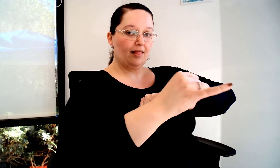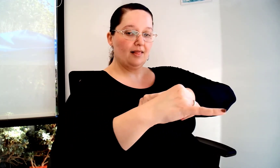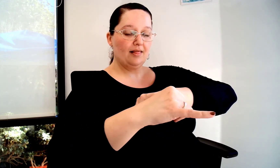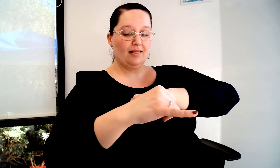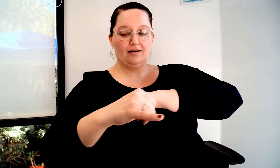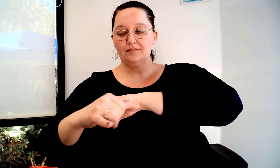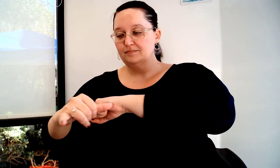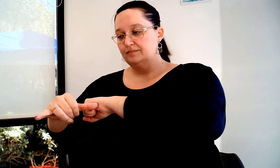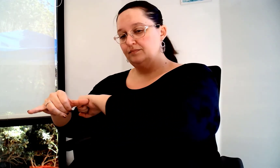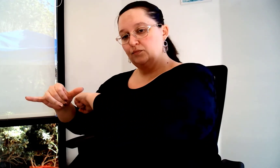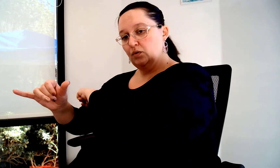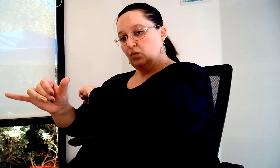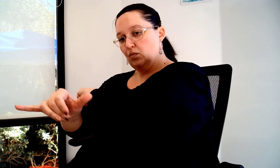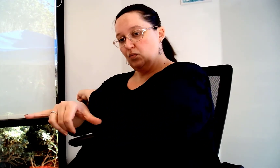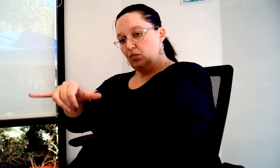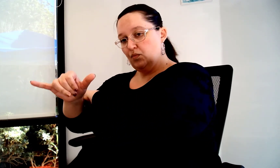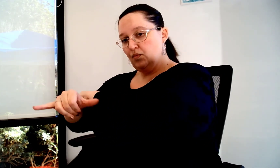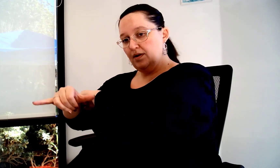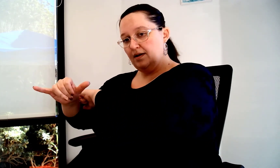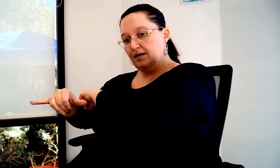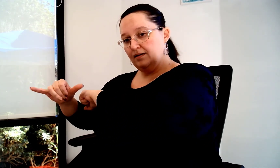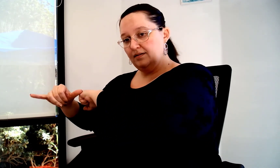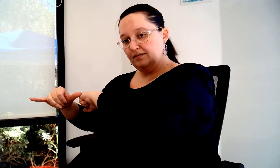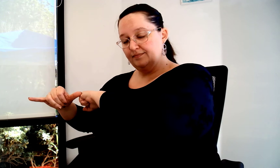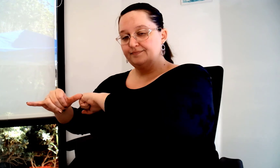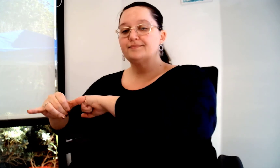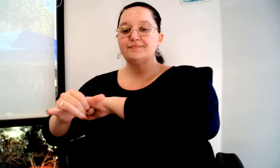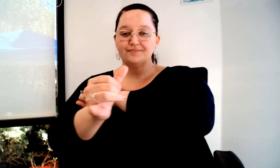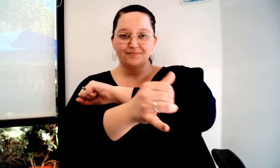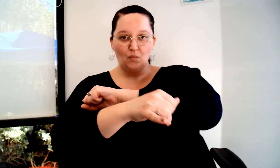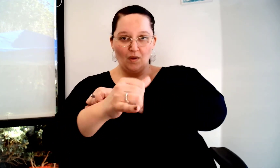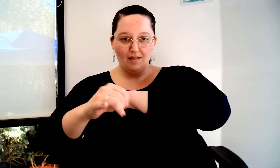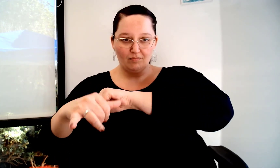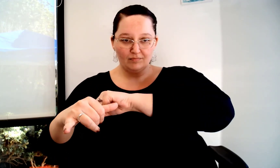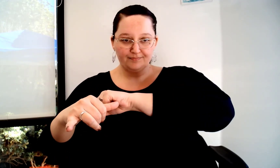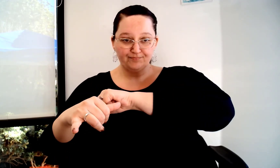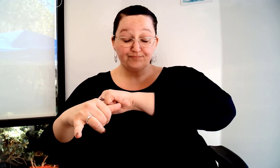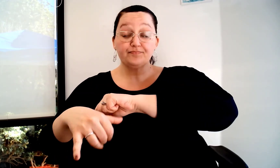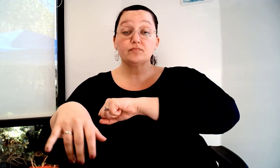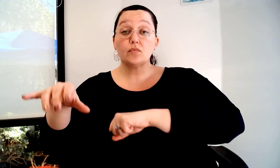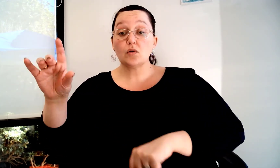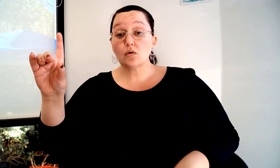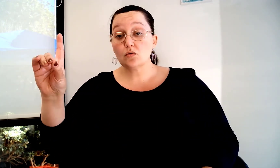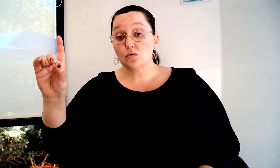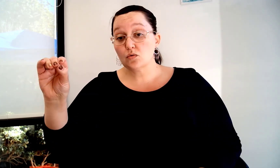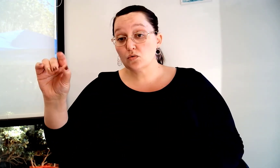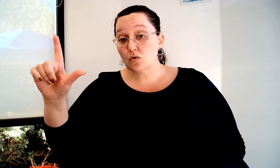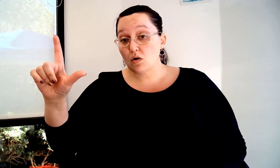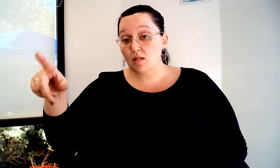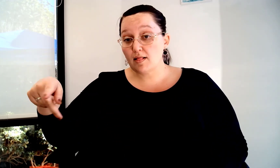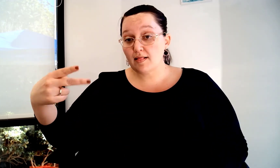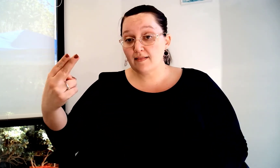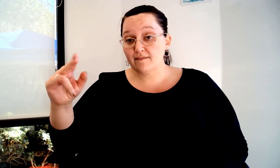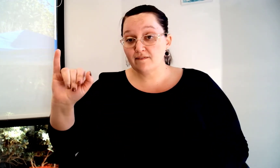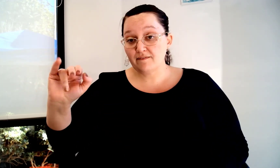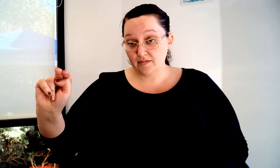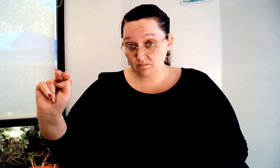waves from elbow to wrist. Whale. For dolphin,